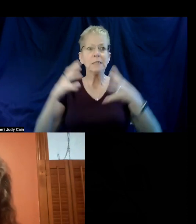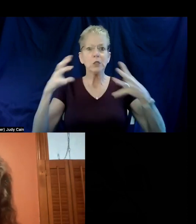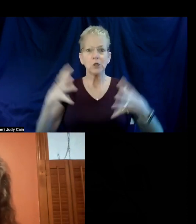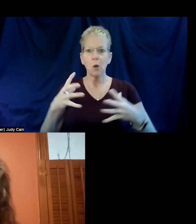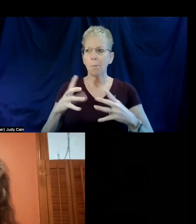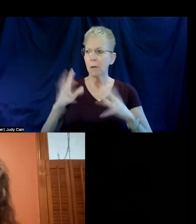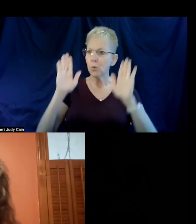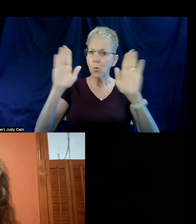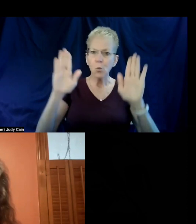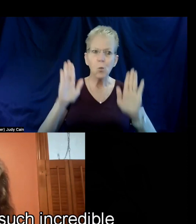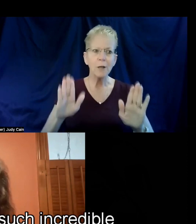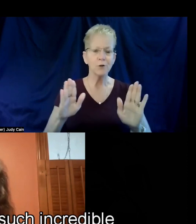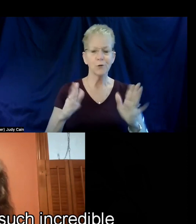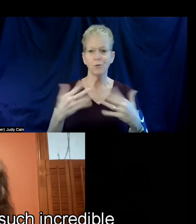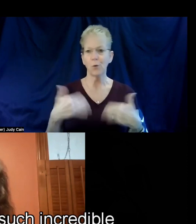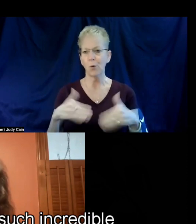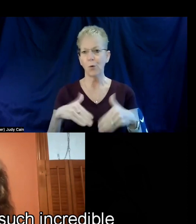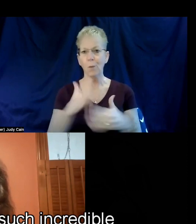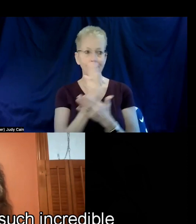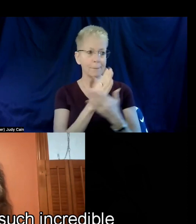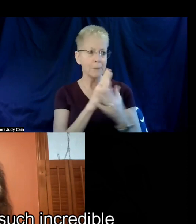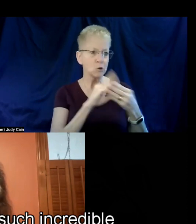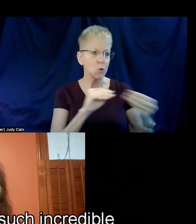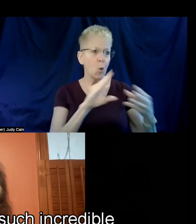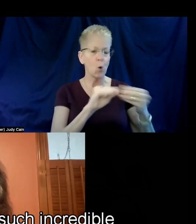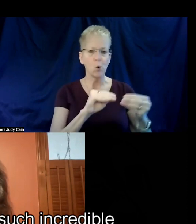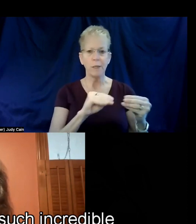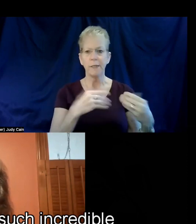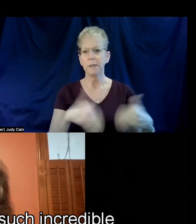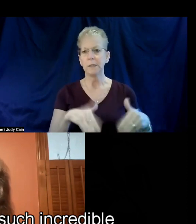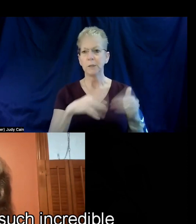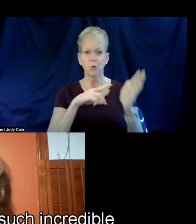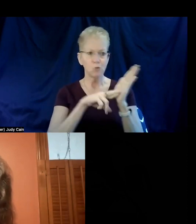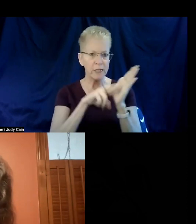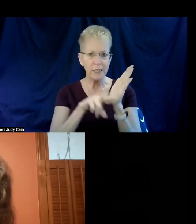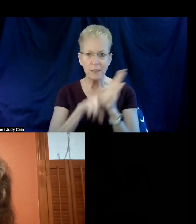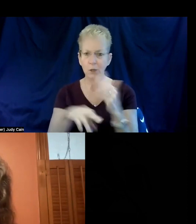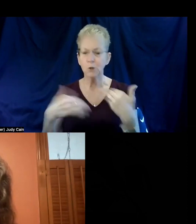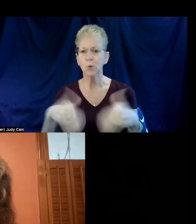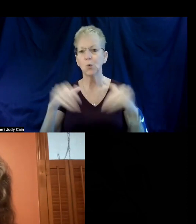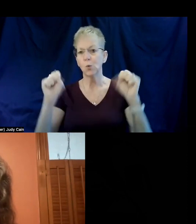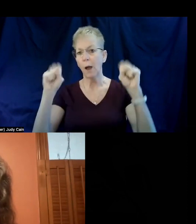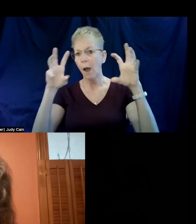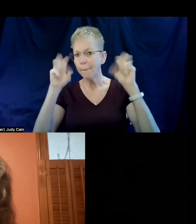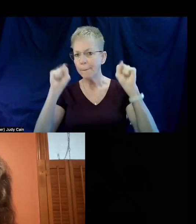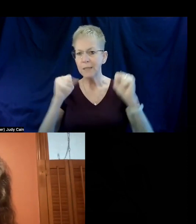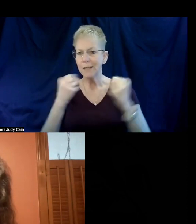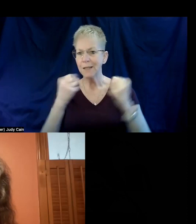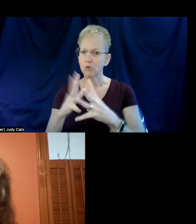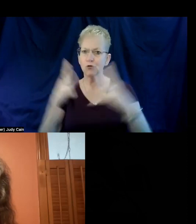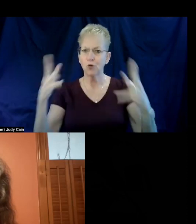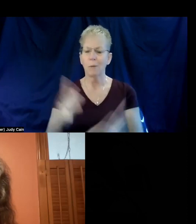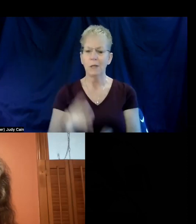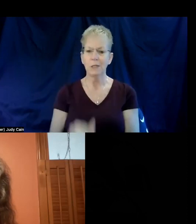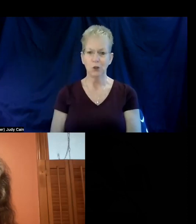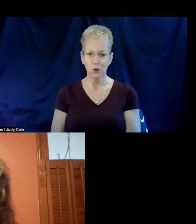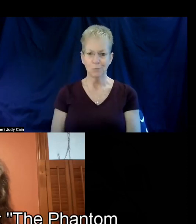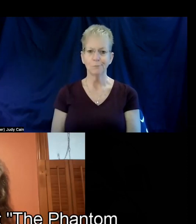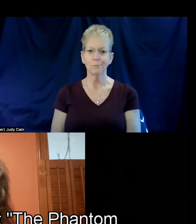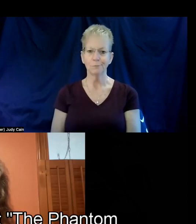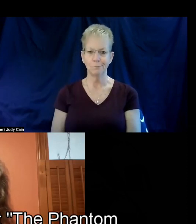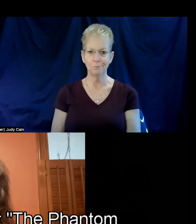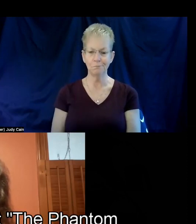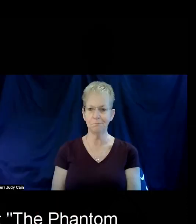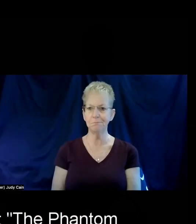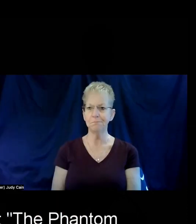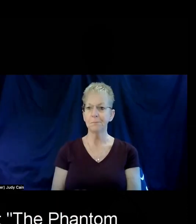incredible pieces on this and such incredible research everywhere. It's amazing. Thank you so much, Jim. Thank you, thank you. So